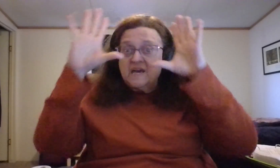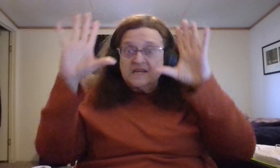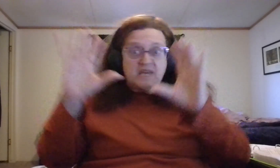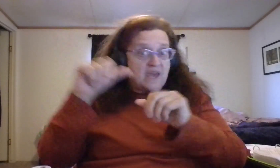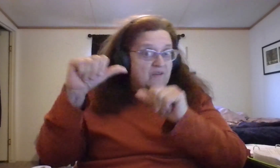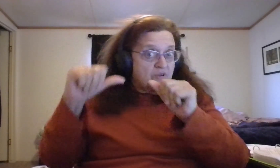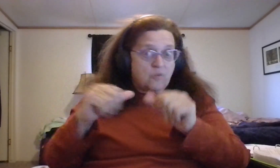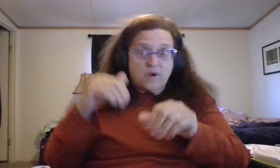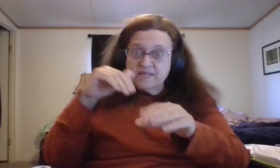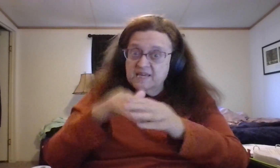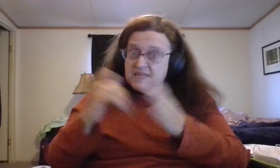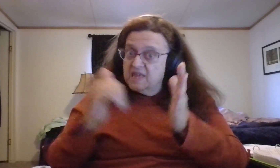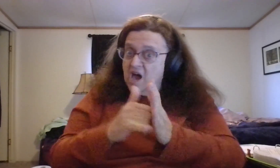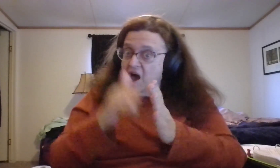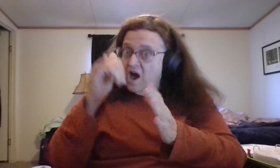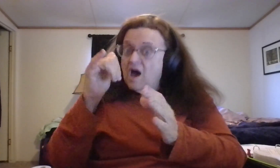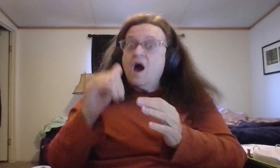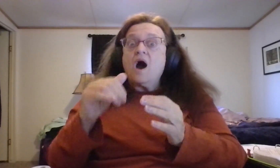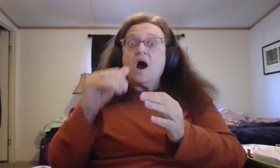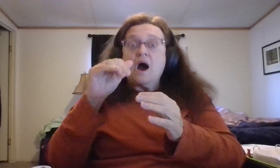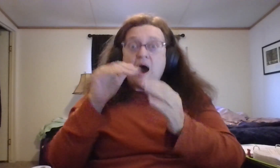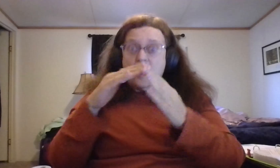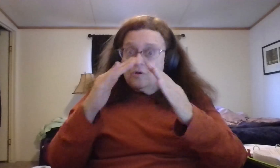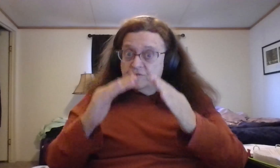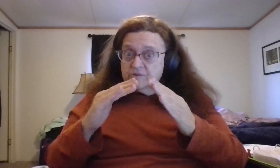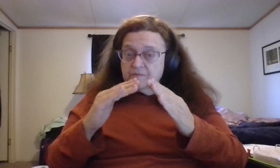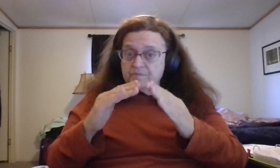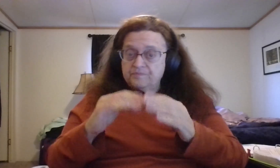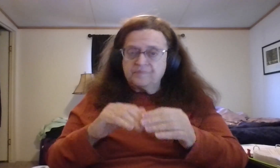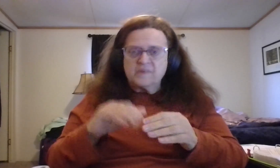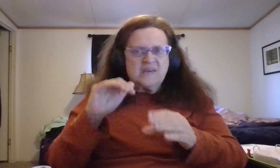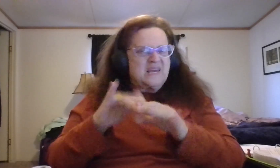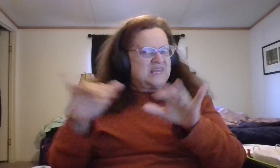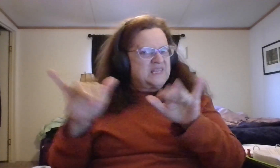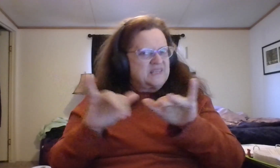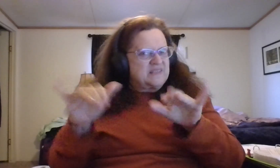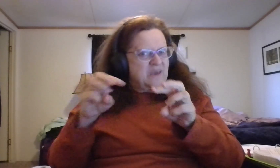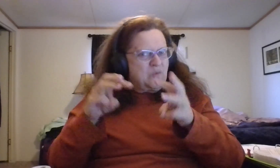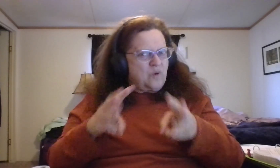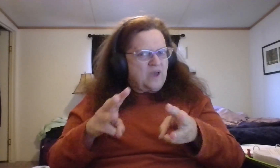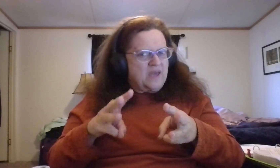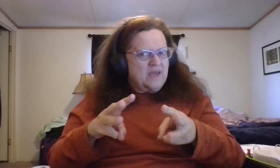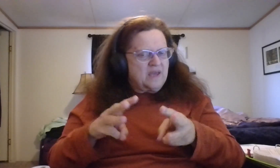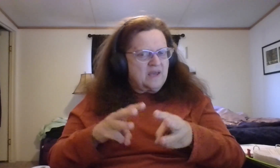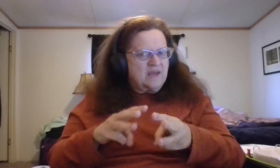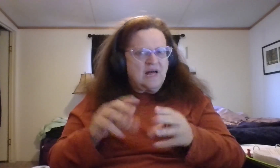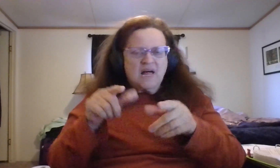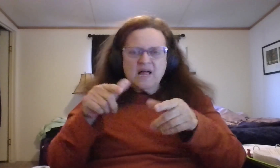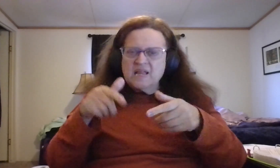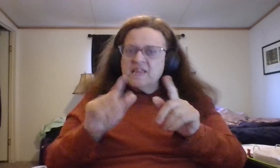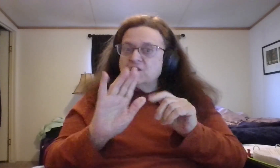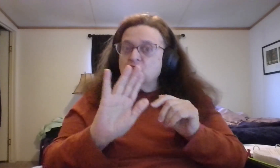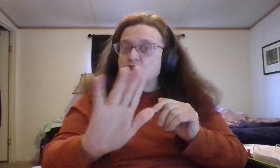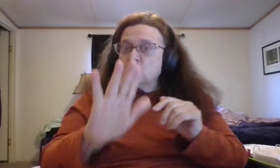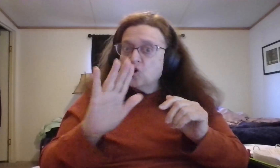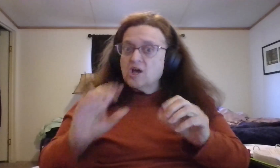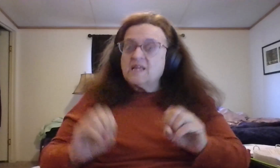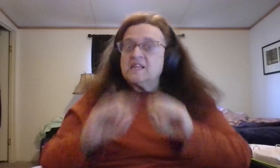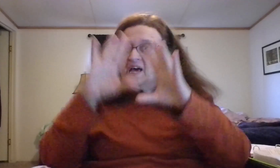everyone in the house. In the same way, let your light shine